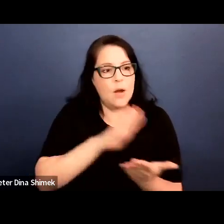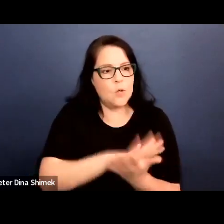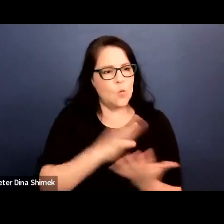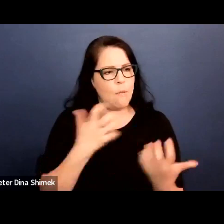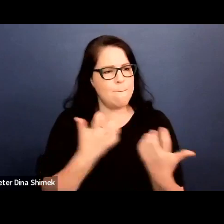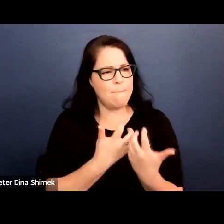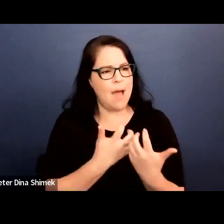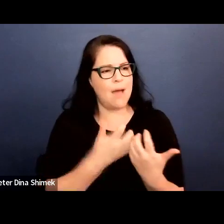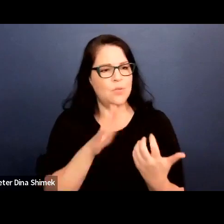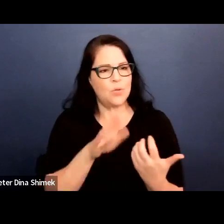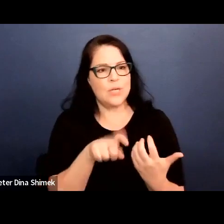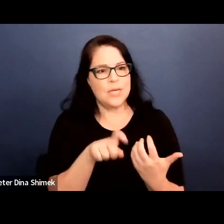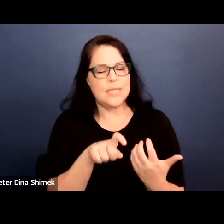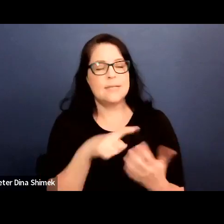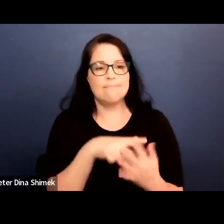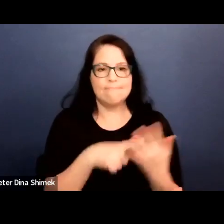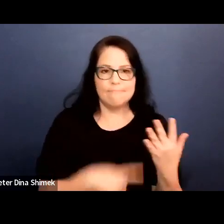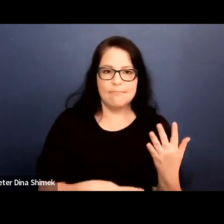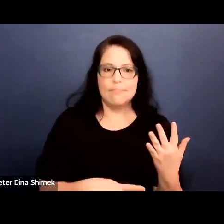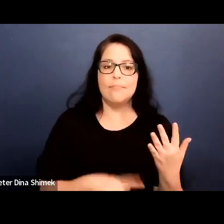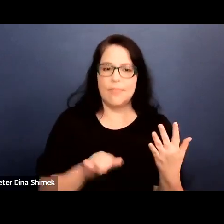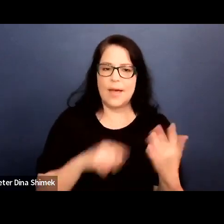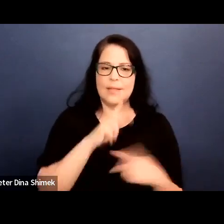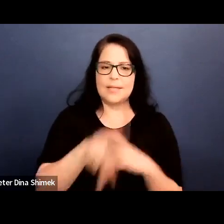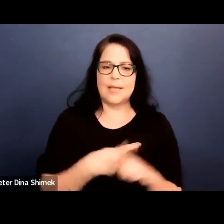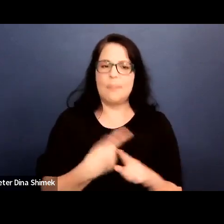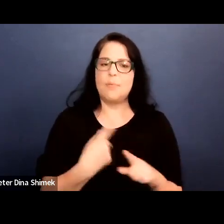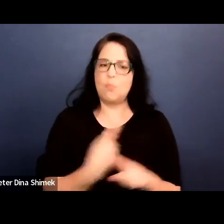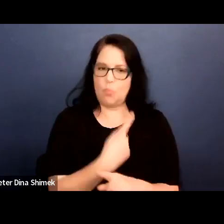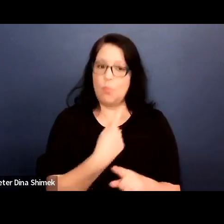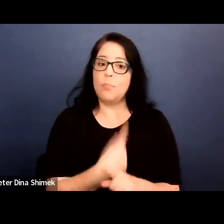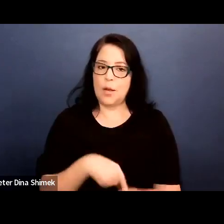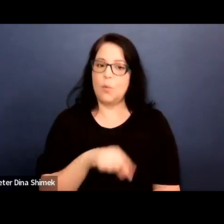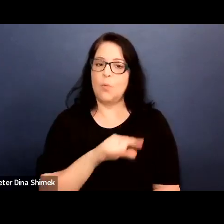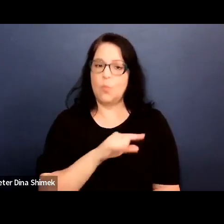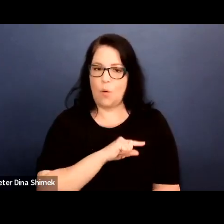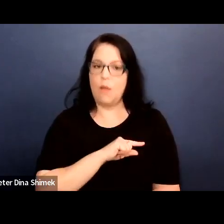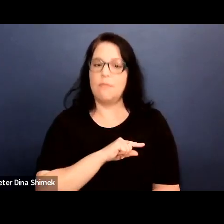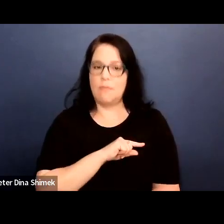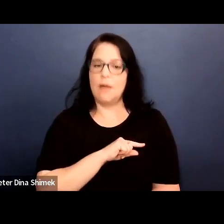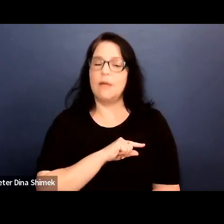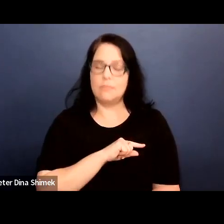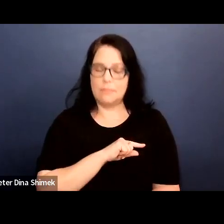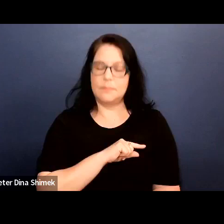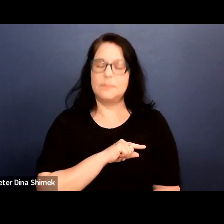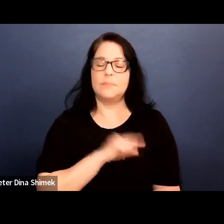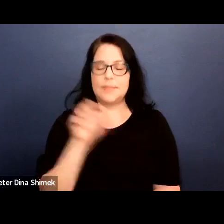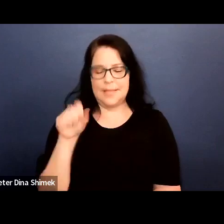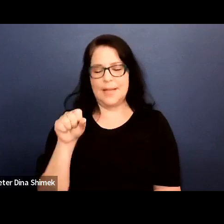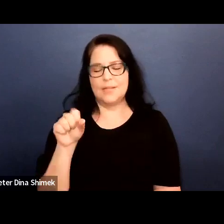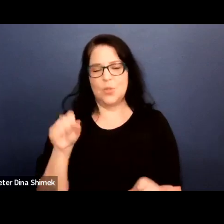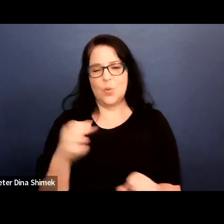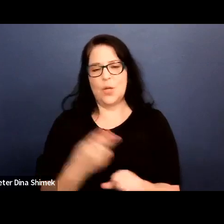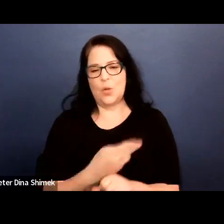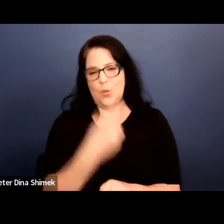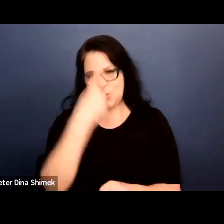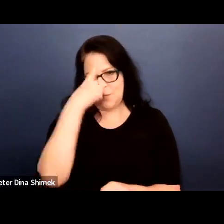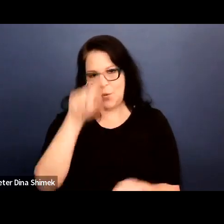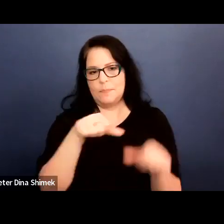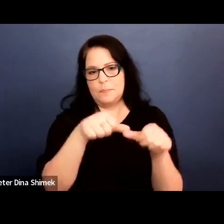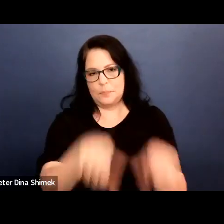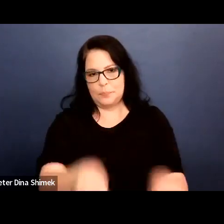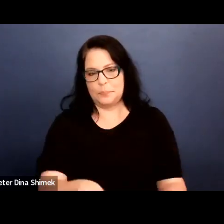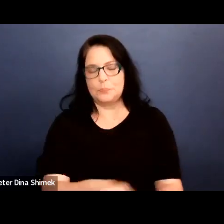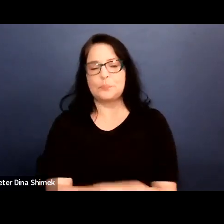needs. So those will be types of appropriate qualified disability expenses. So yes, it could be used to help make that down payment.